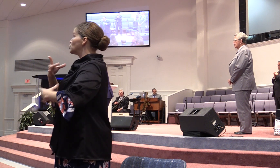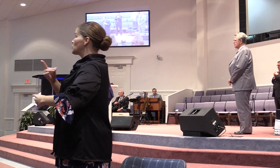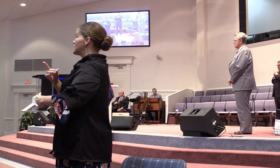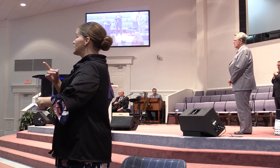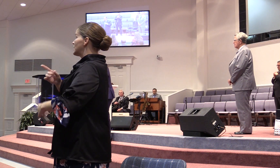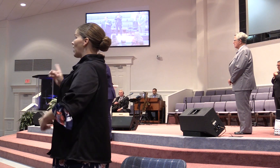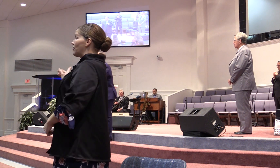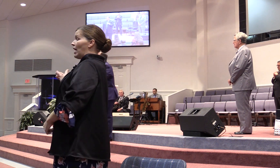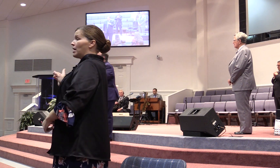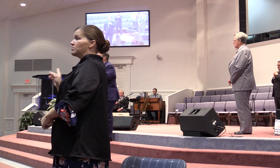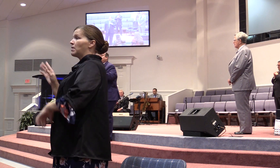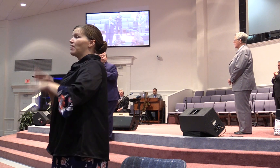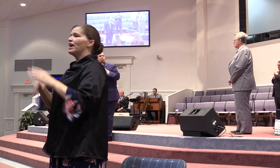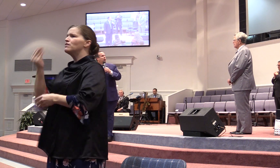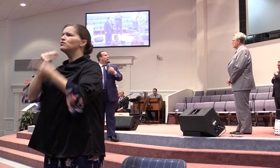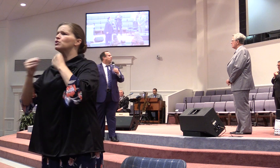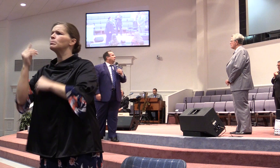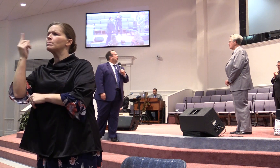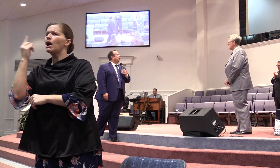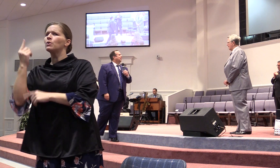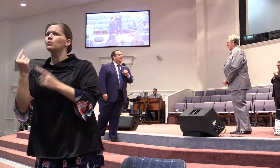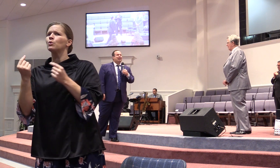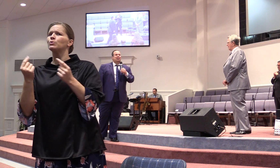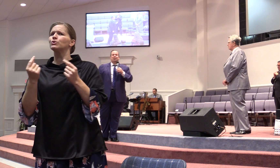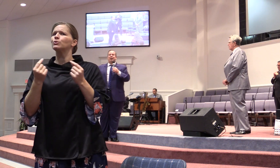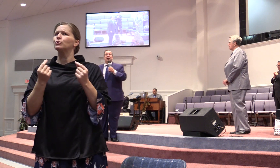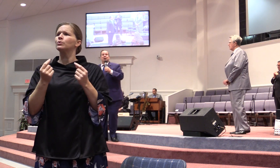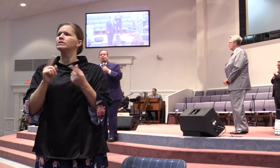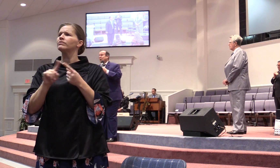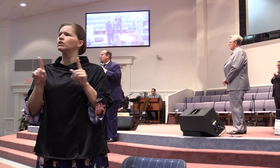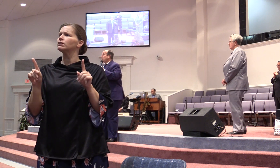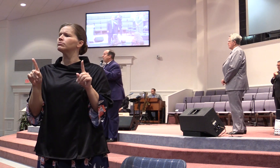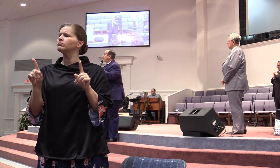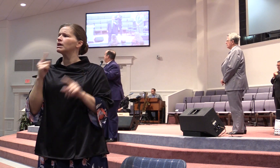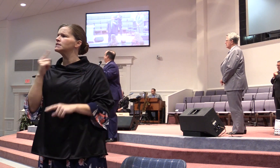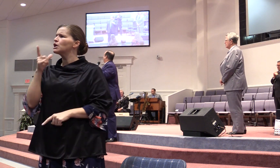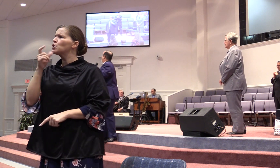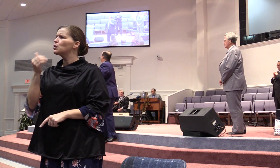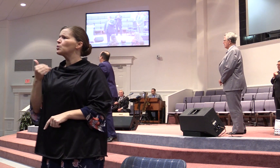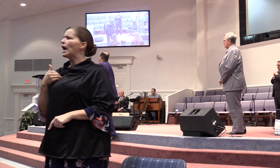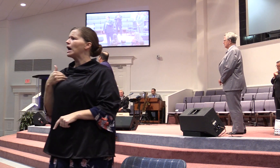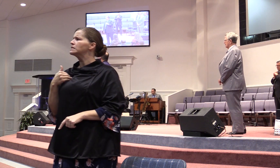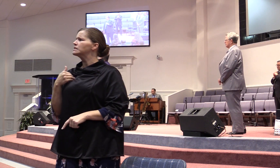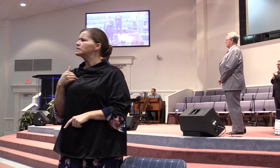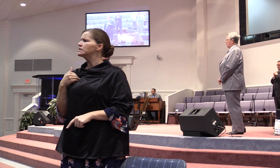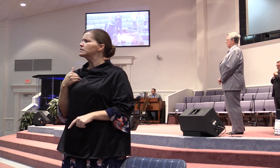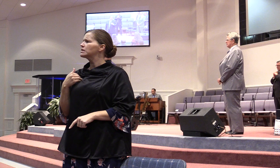Corral. But I wonder if what we ought to do is say, who's got some extra?